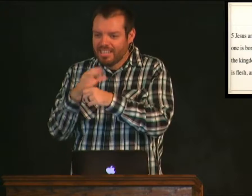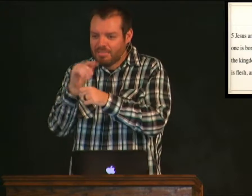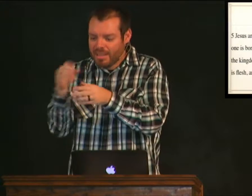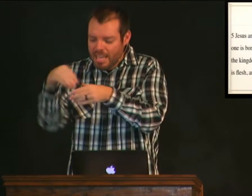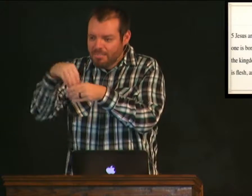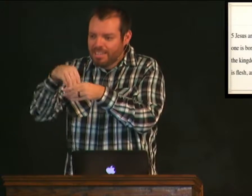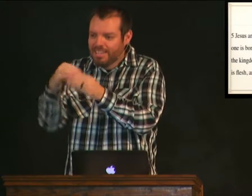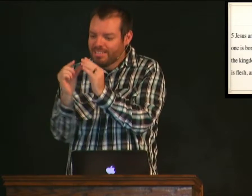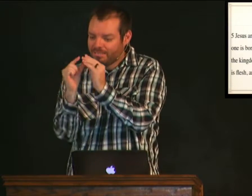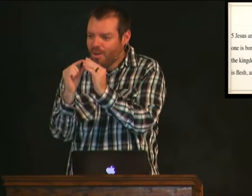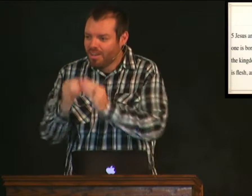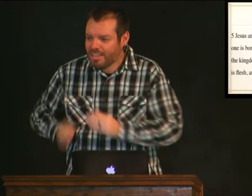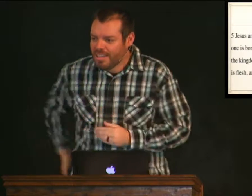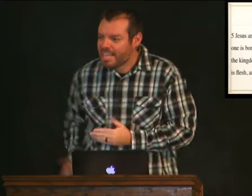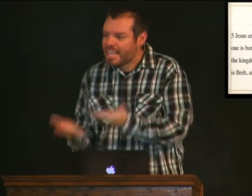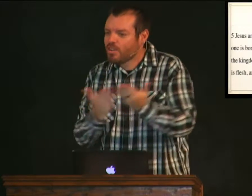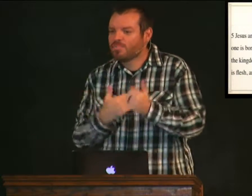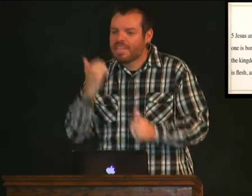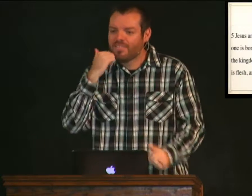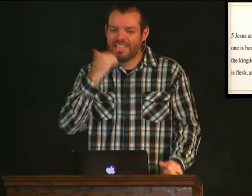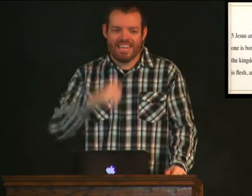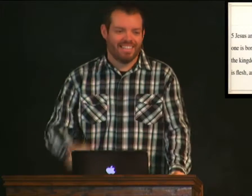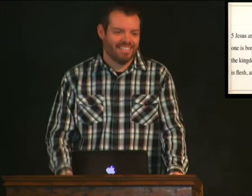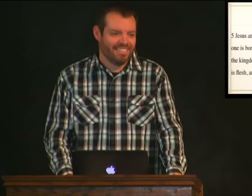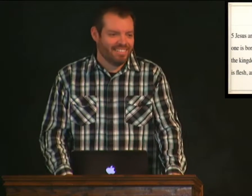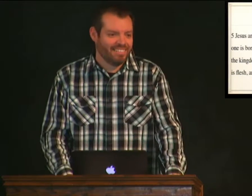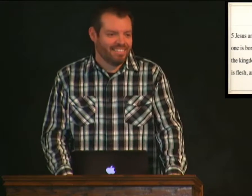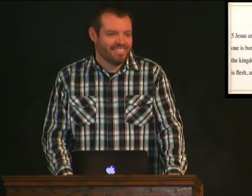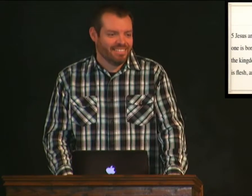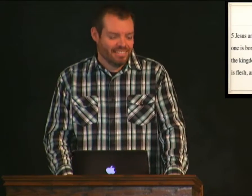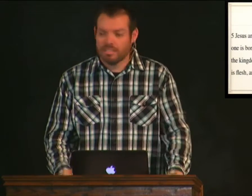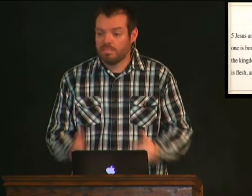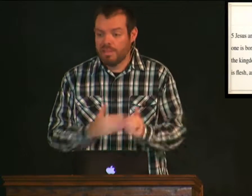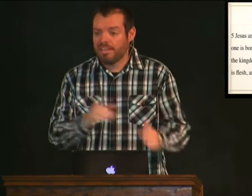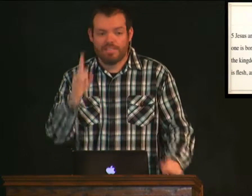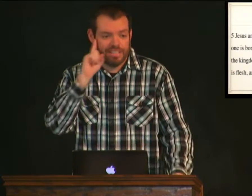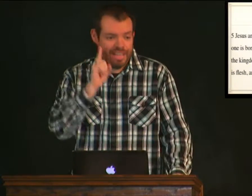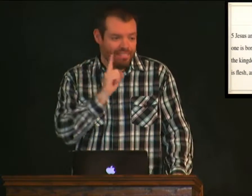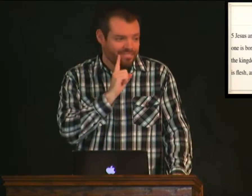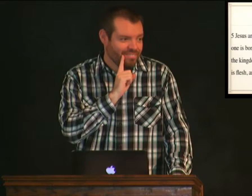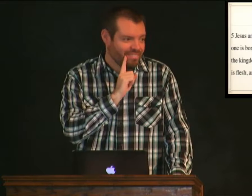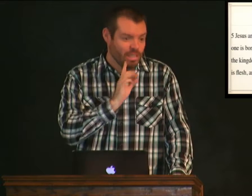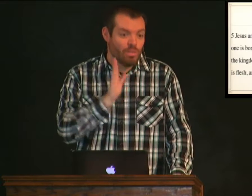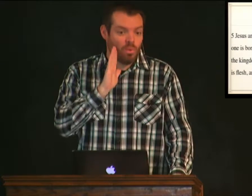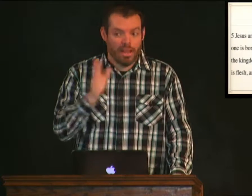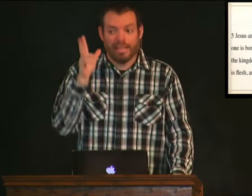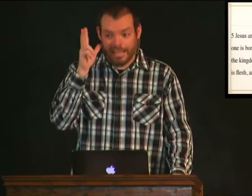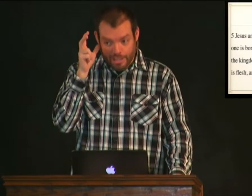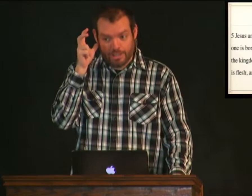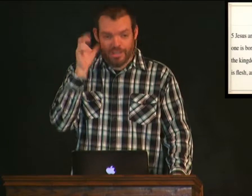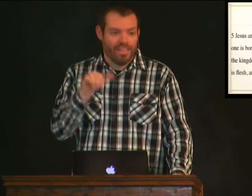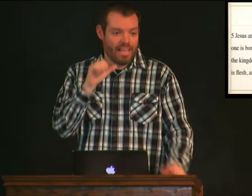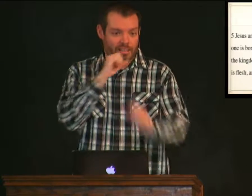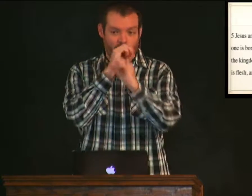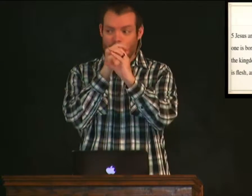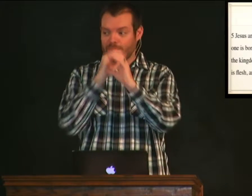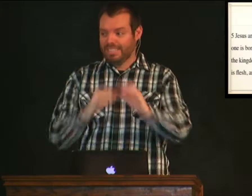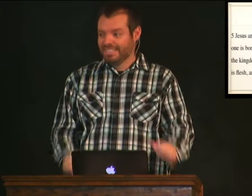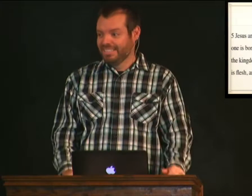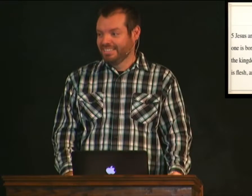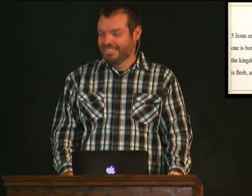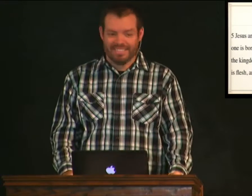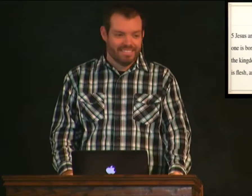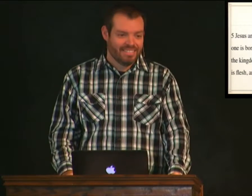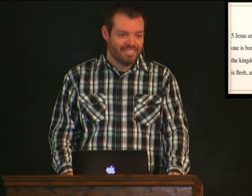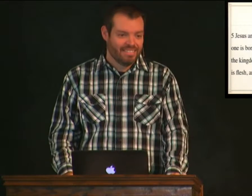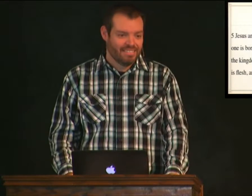Get my cape in there and small. Carry it with me every day. Doesn't matter if you're death, you will hear that trumpet.